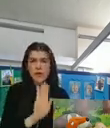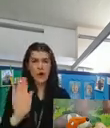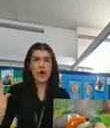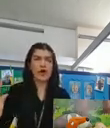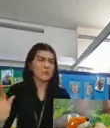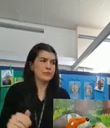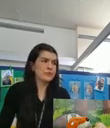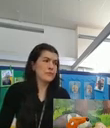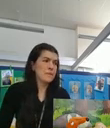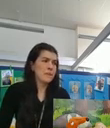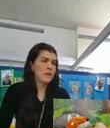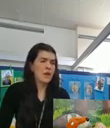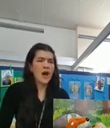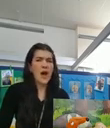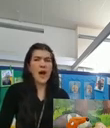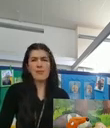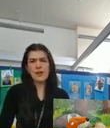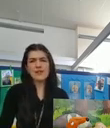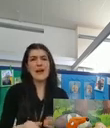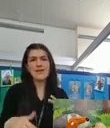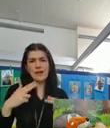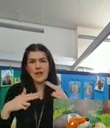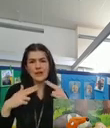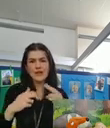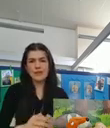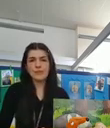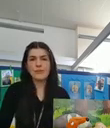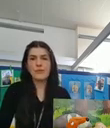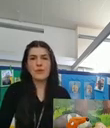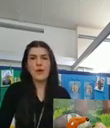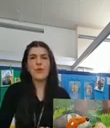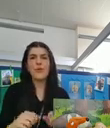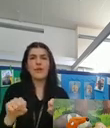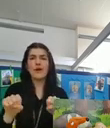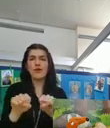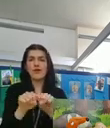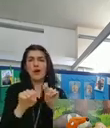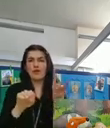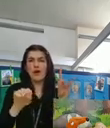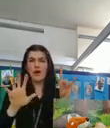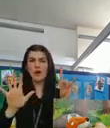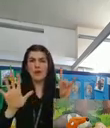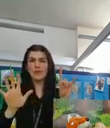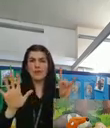no. I'm going to have lunch with a Gruffalo."